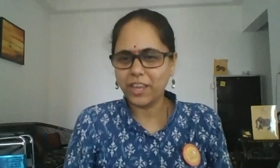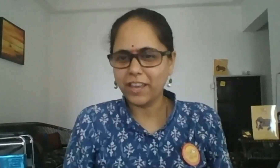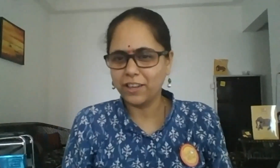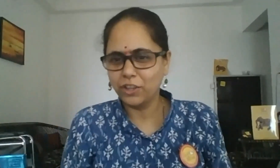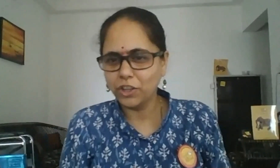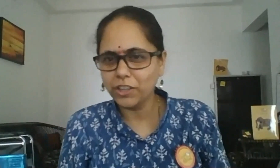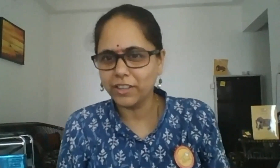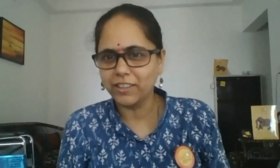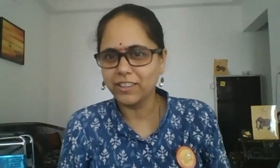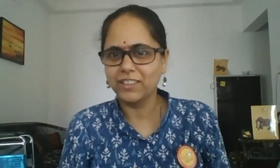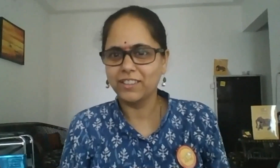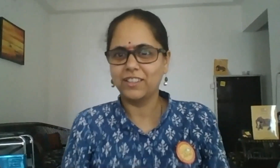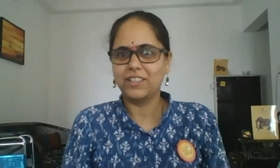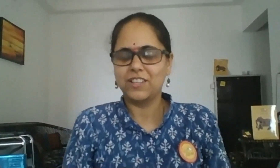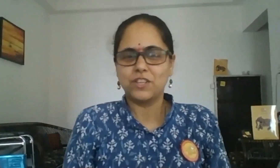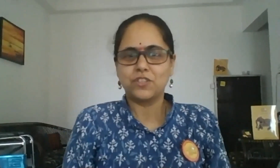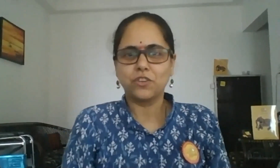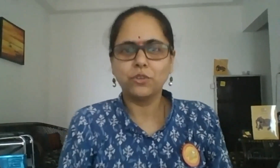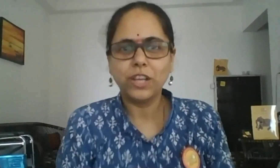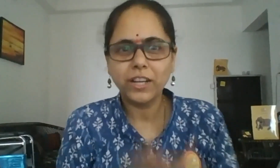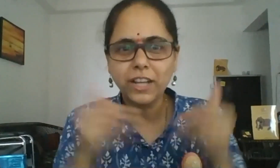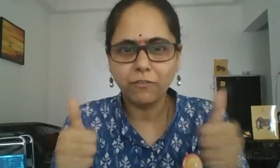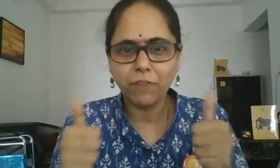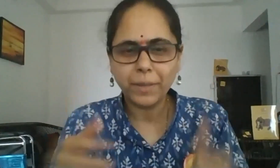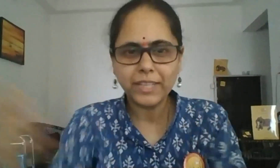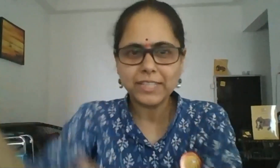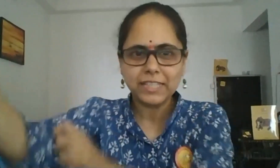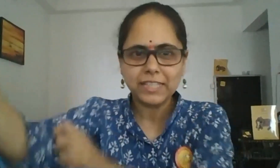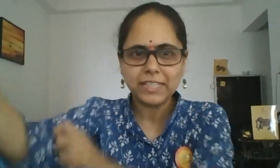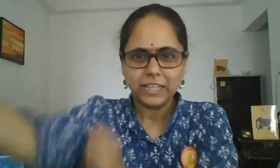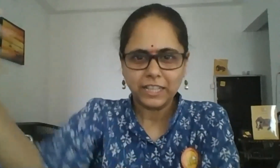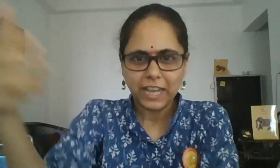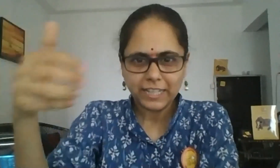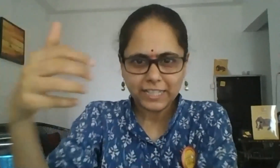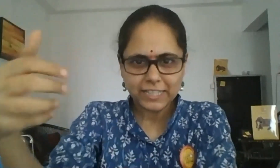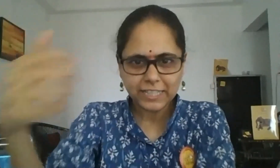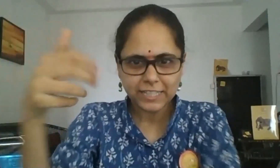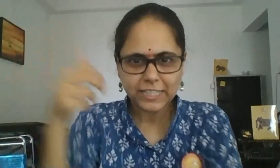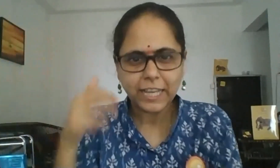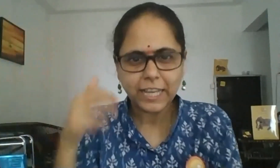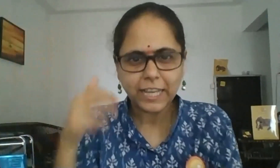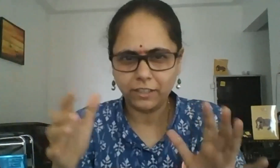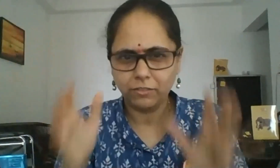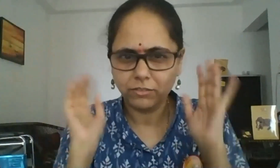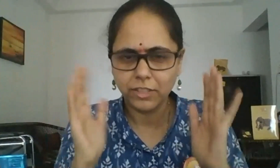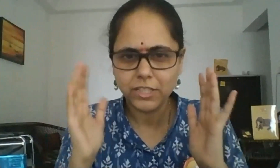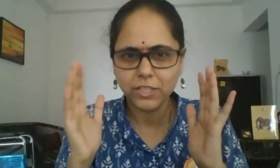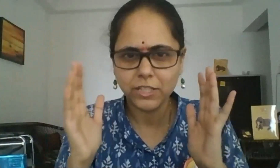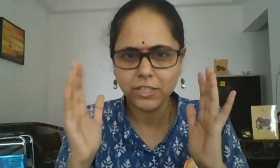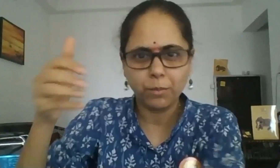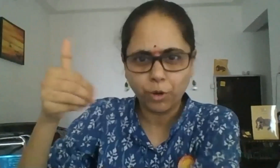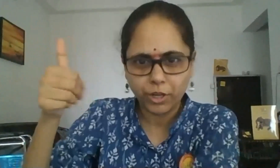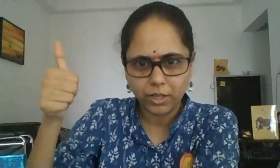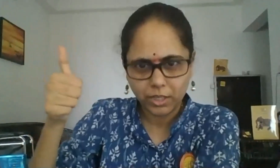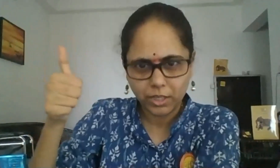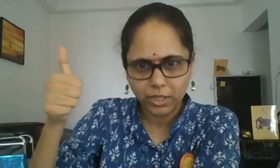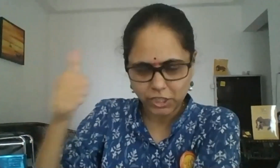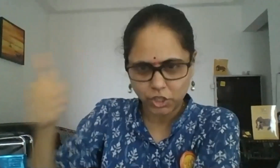Okay, good. So you learned alphabets and this is greeting. This is very important. This is